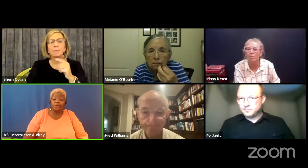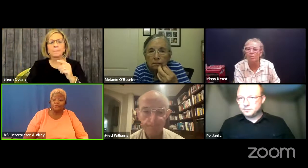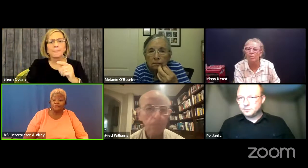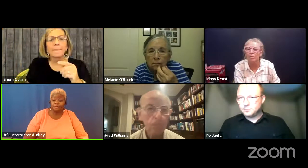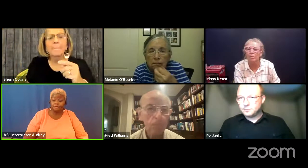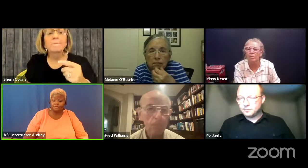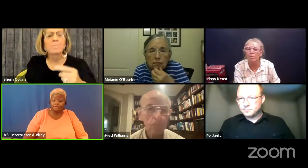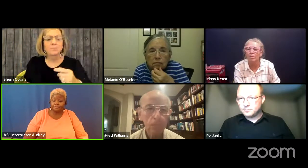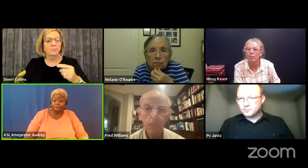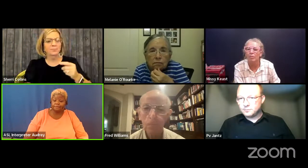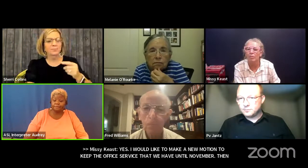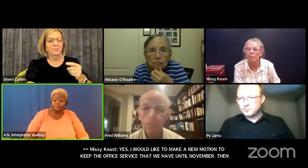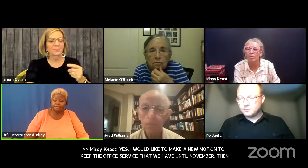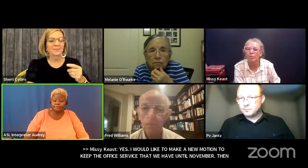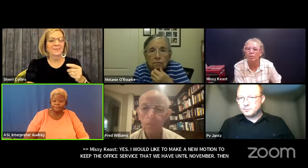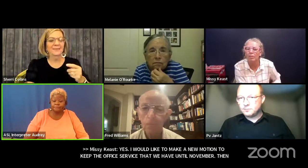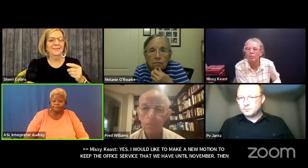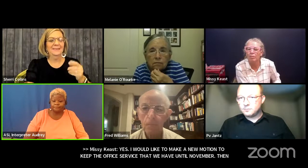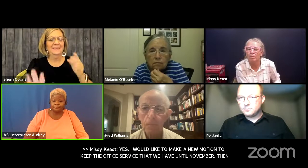Sherry Collins?